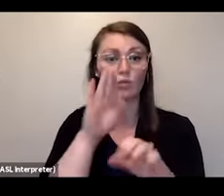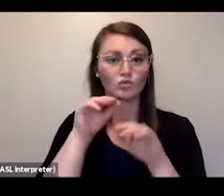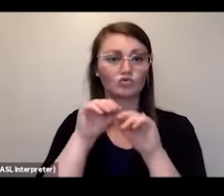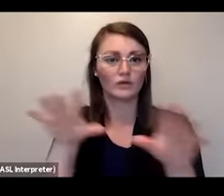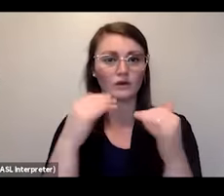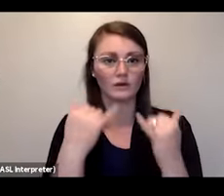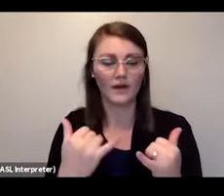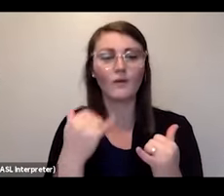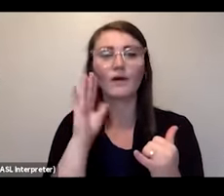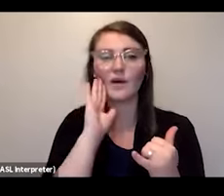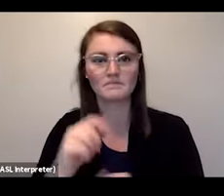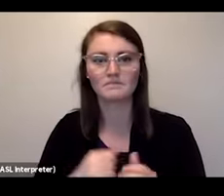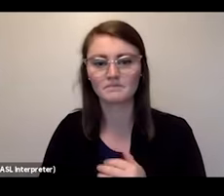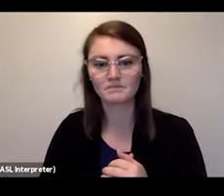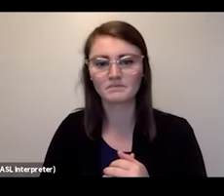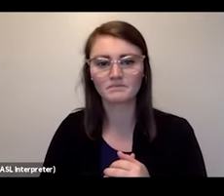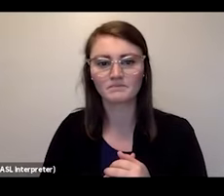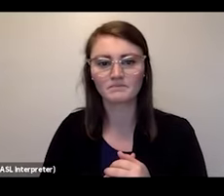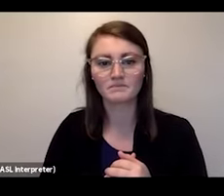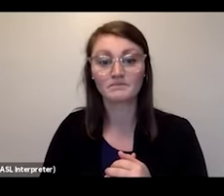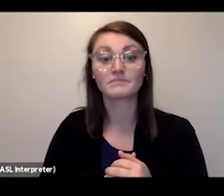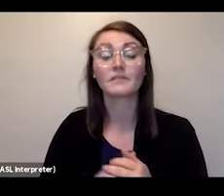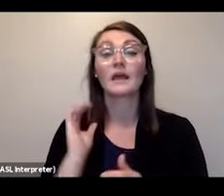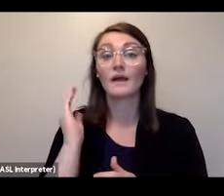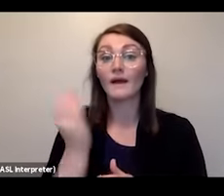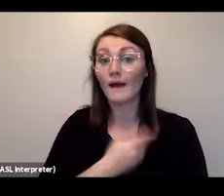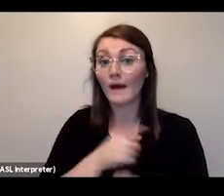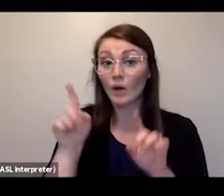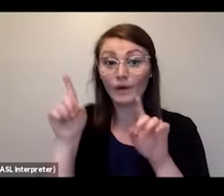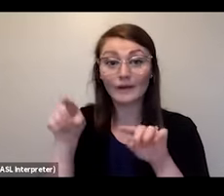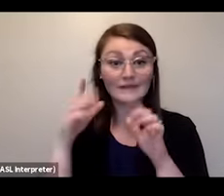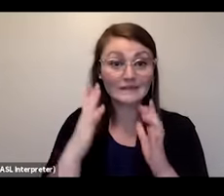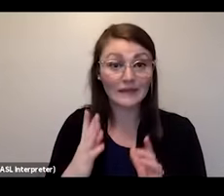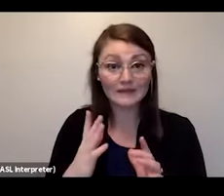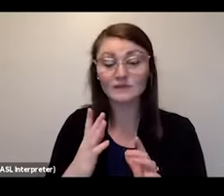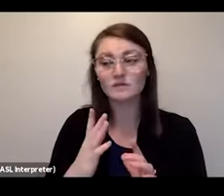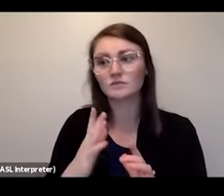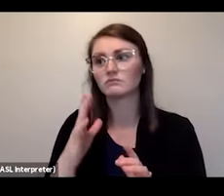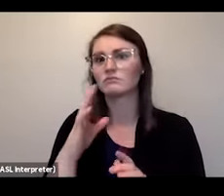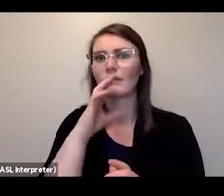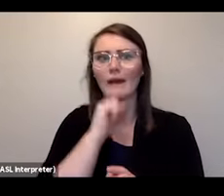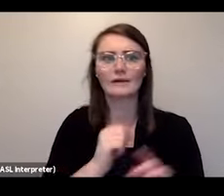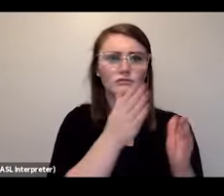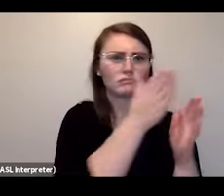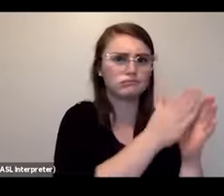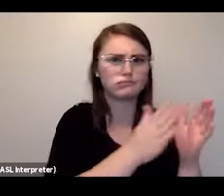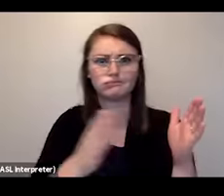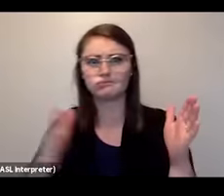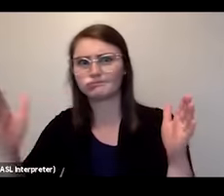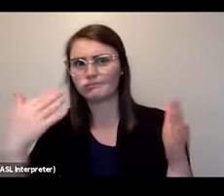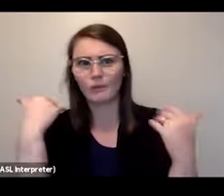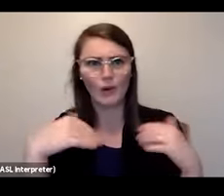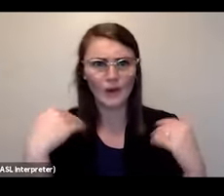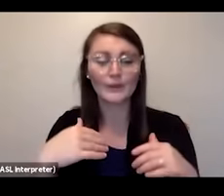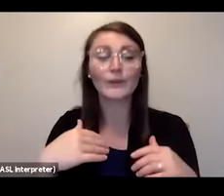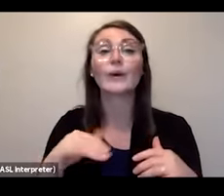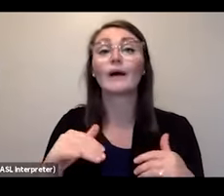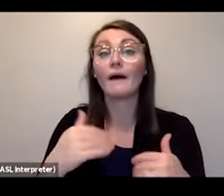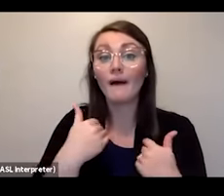in this morning. Our attendees range from middle school students to retired professionals. Among us are